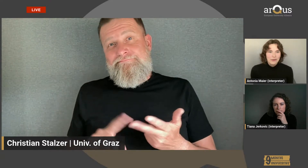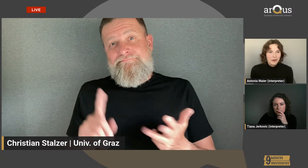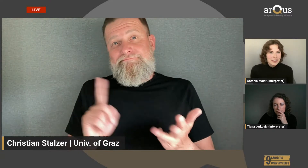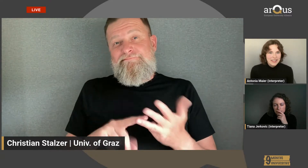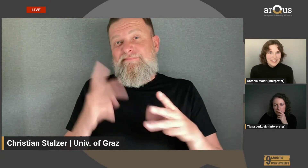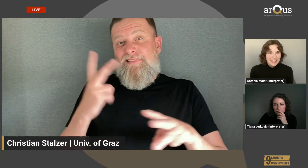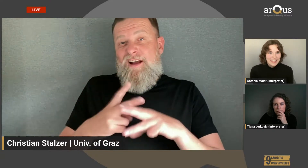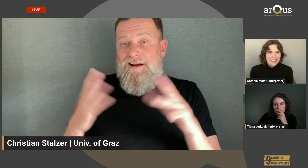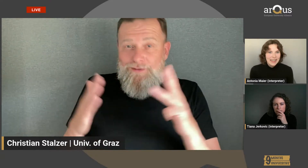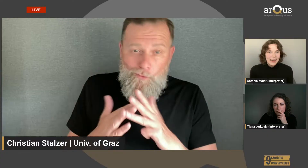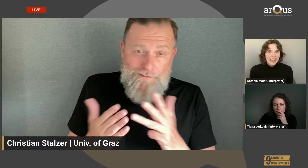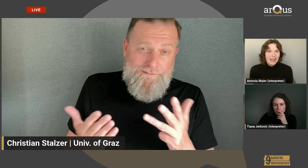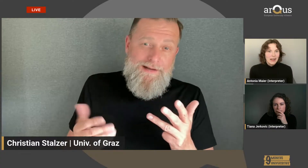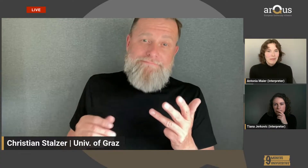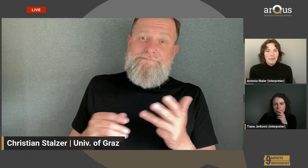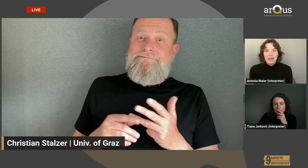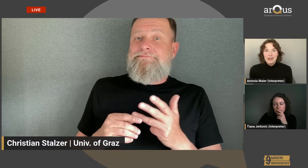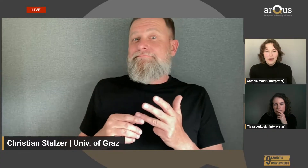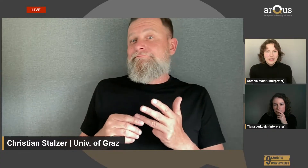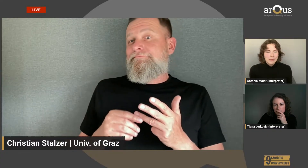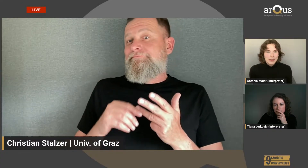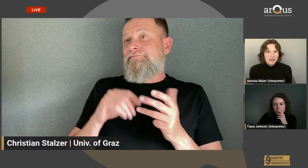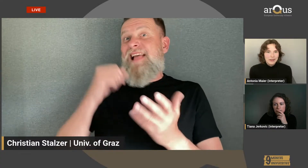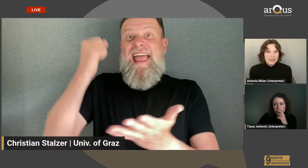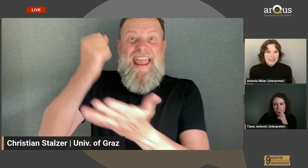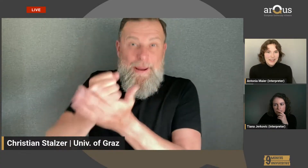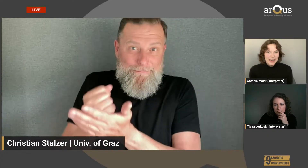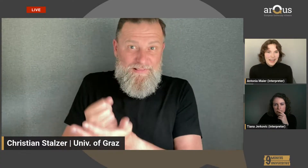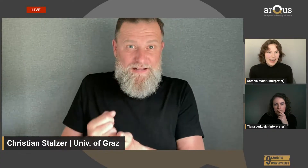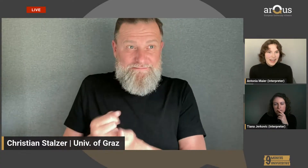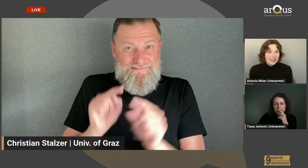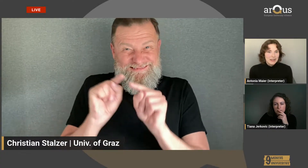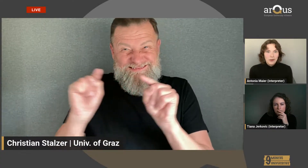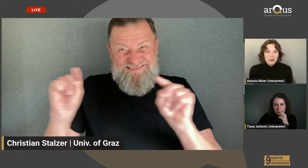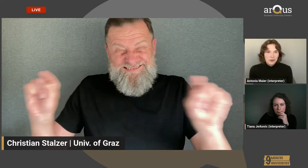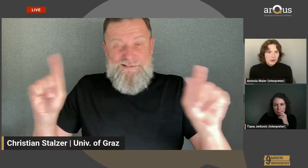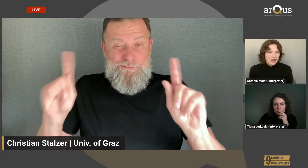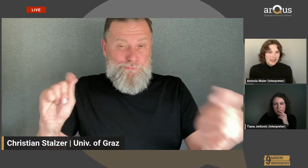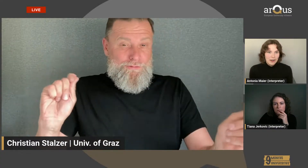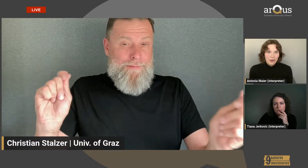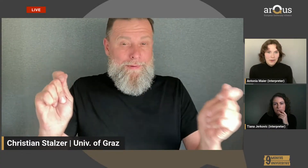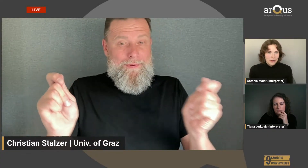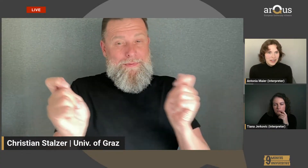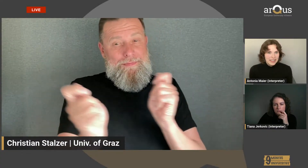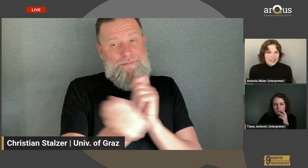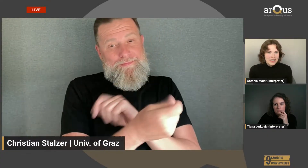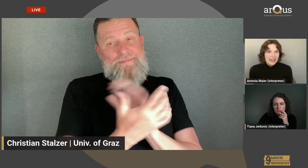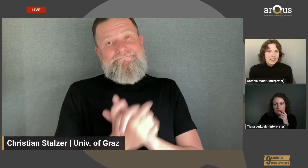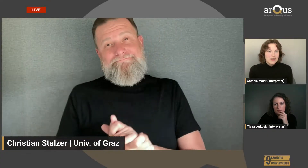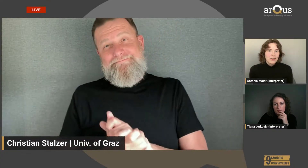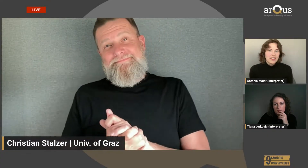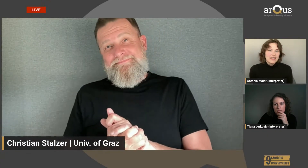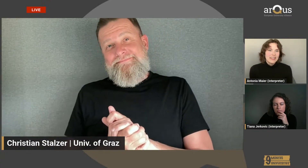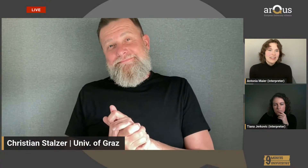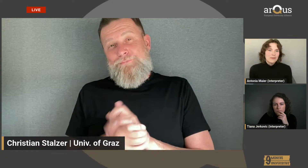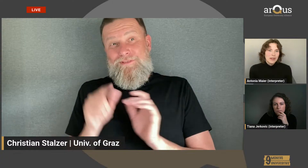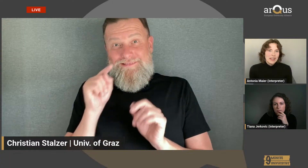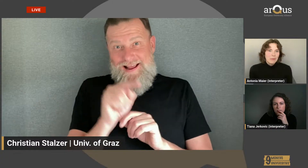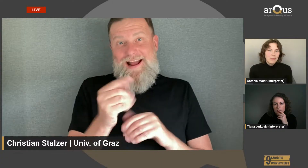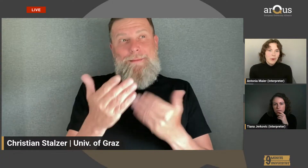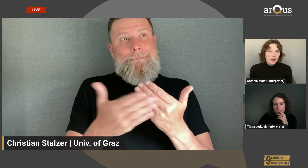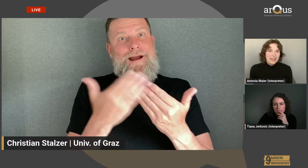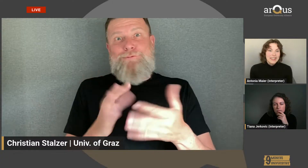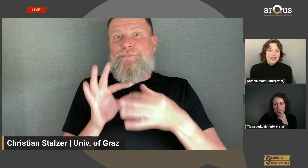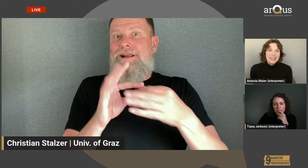in universities, in hospitals, and also in authorities. So it's